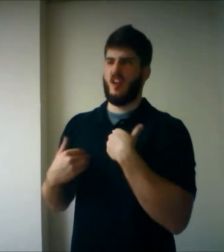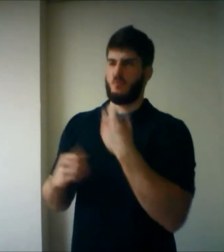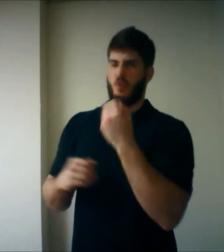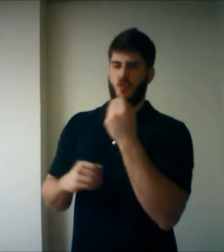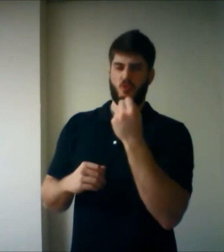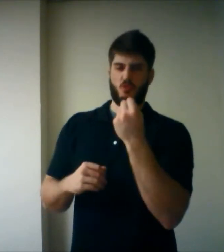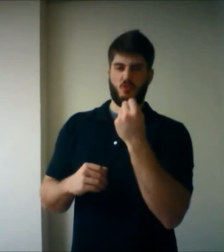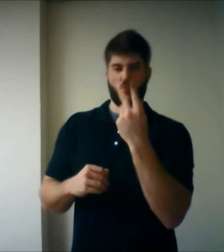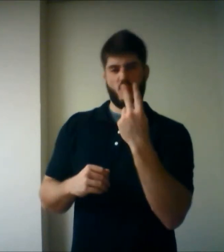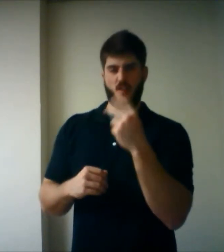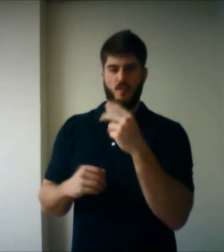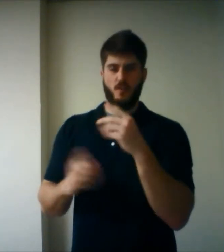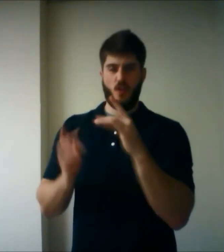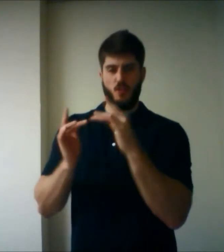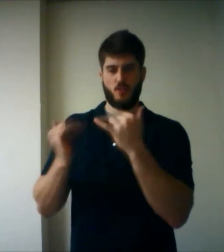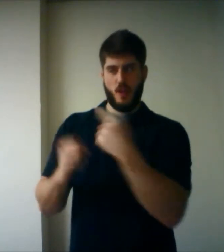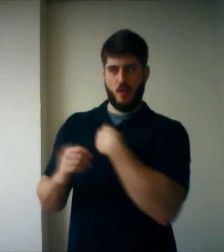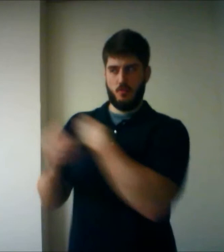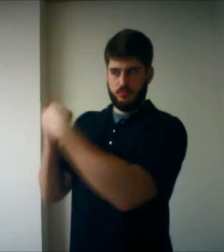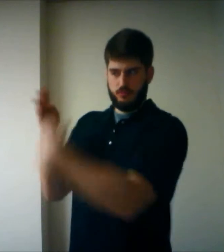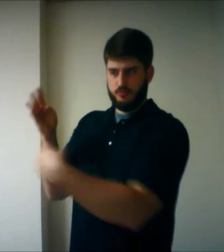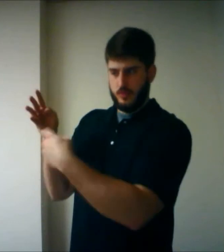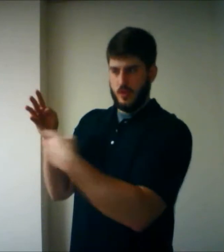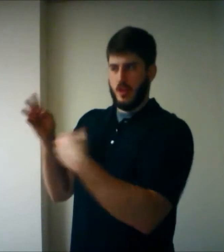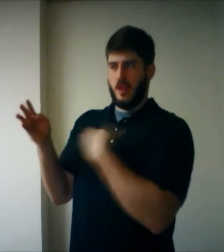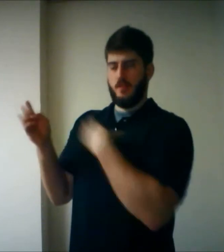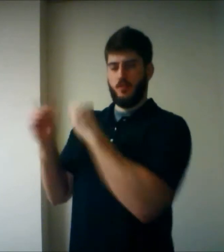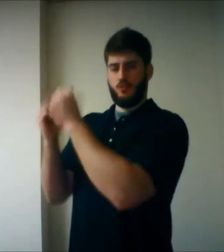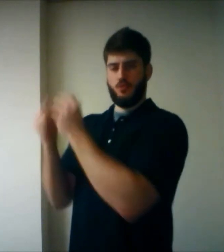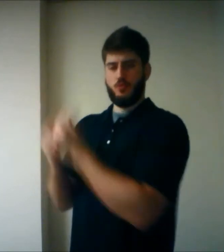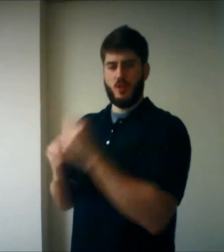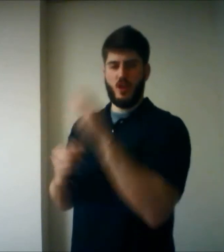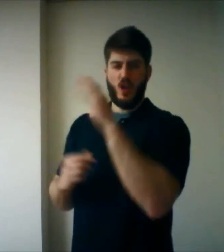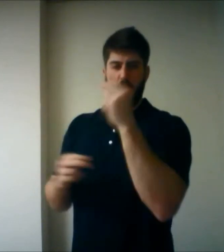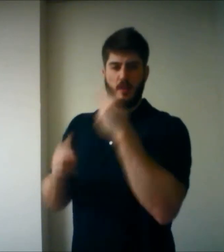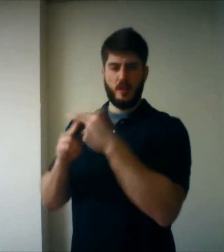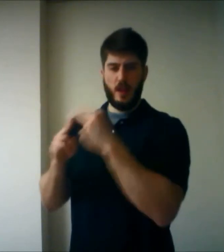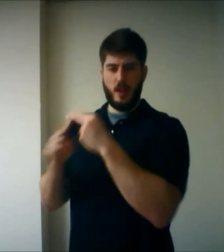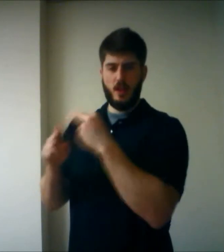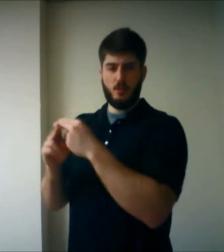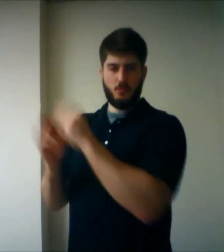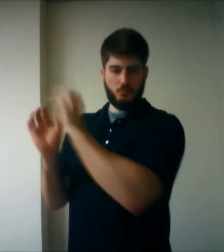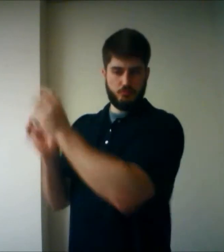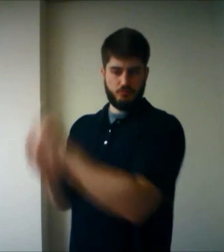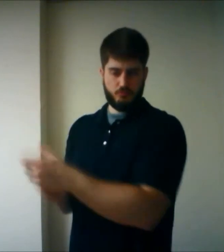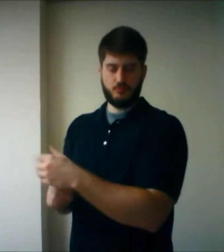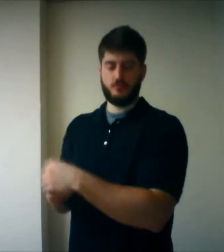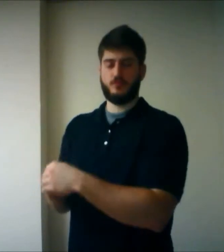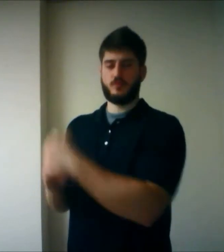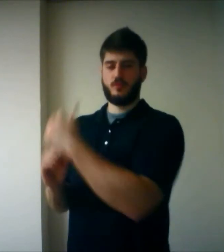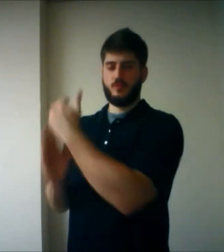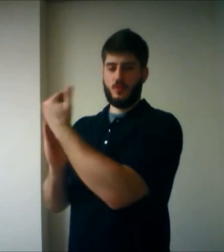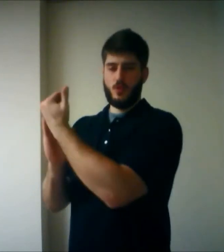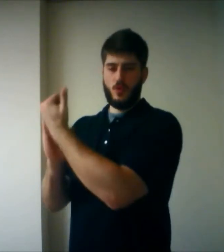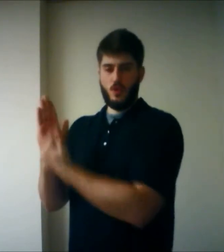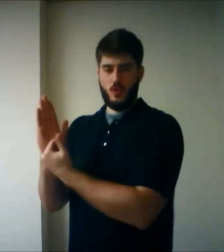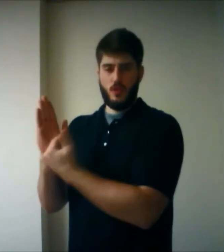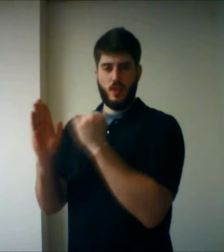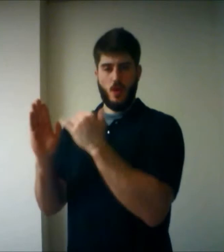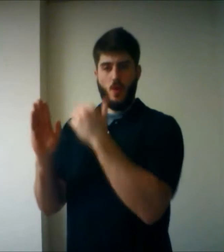they're actually in groups according to company name. I'll come back to that in a moment. But the order in which they're displayed